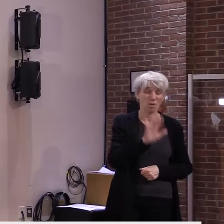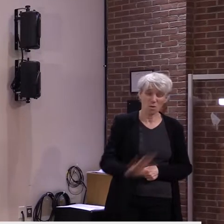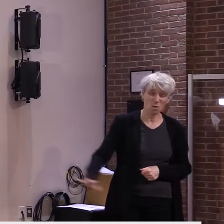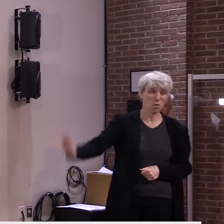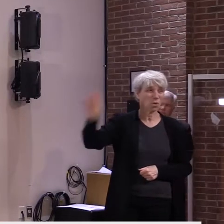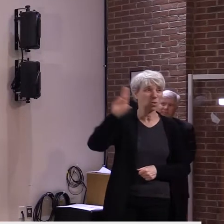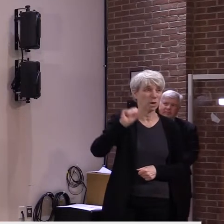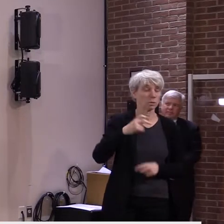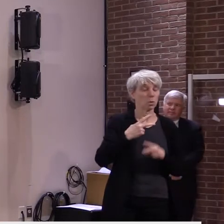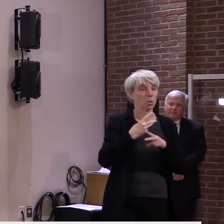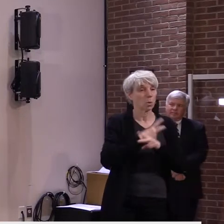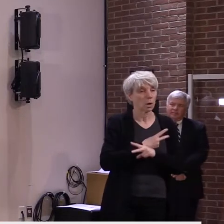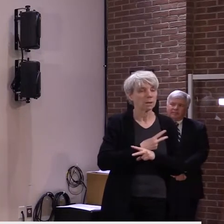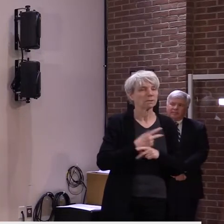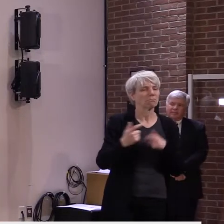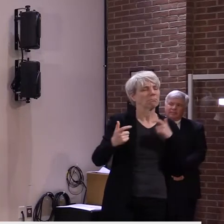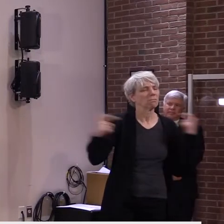America,